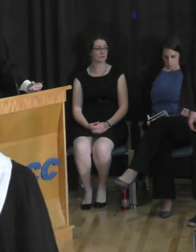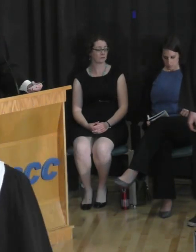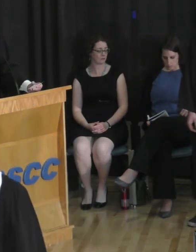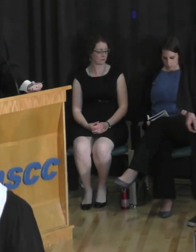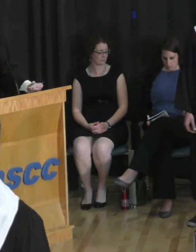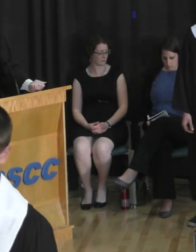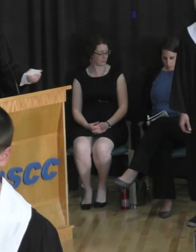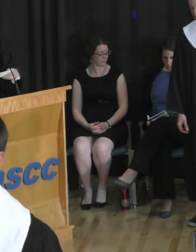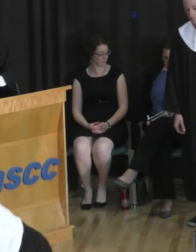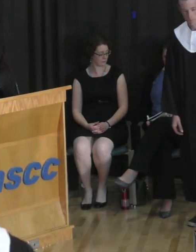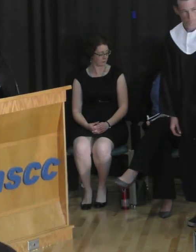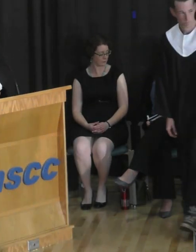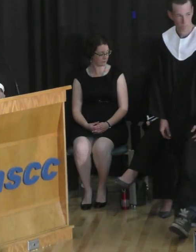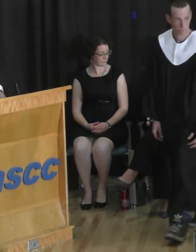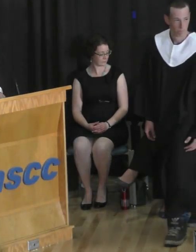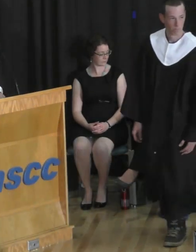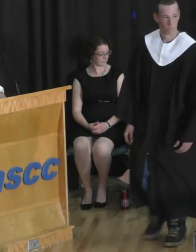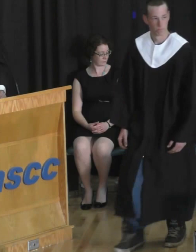Dustin Faulkner.